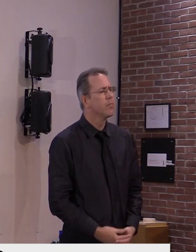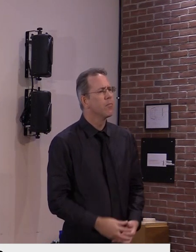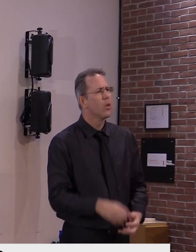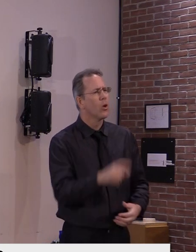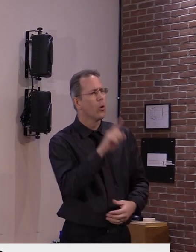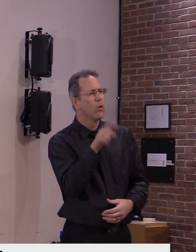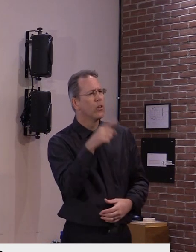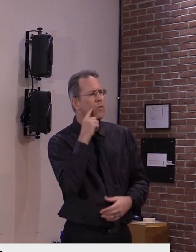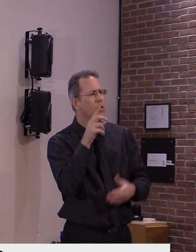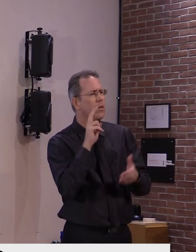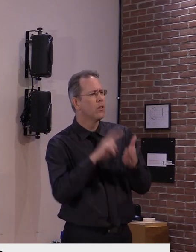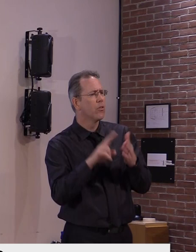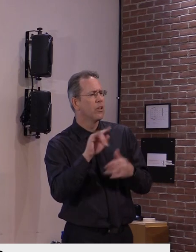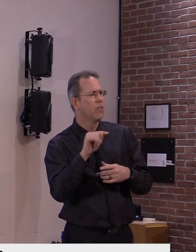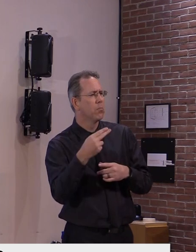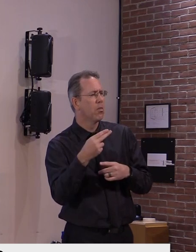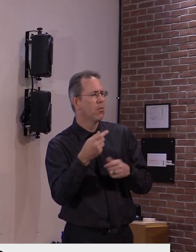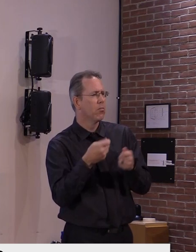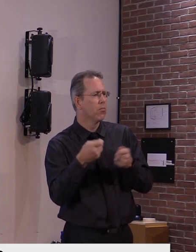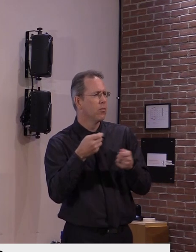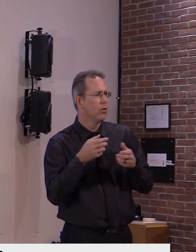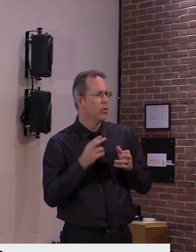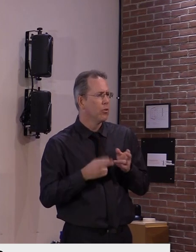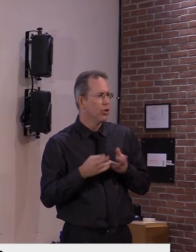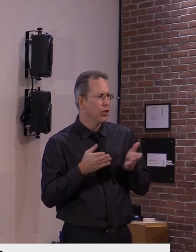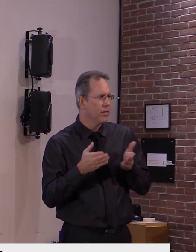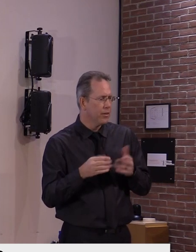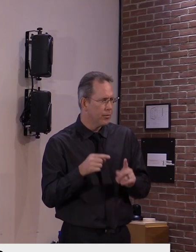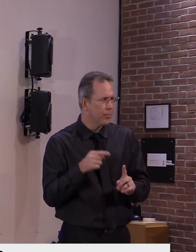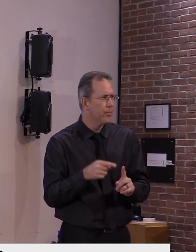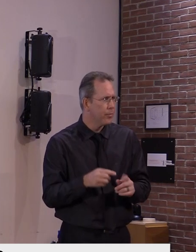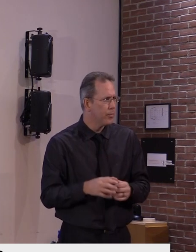point? At what point would that happen?